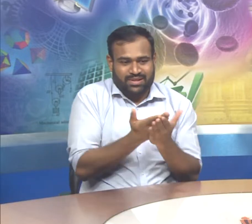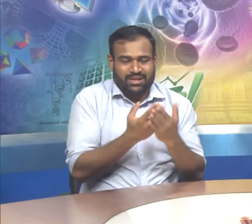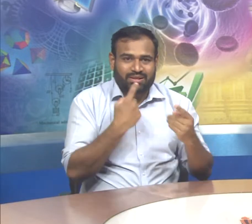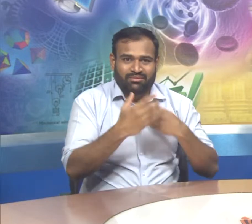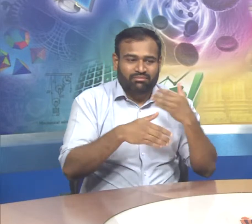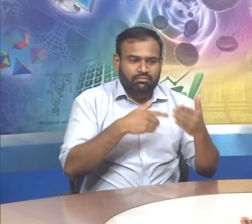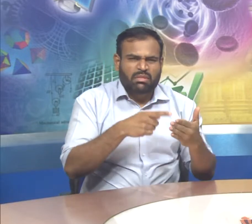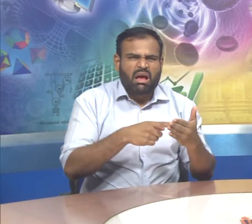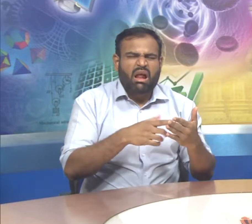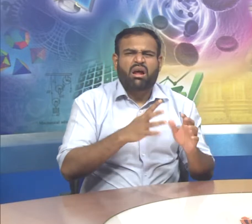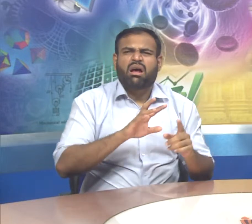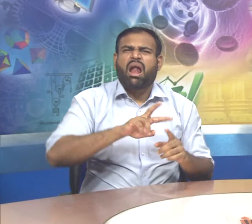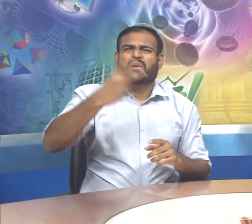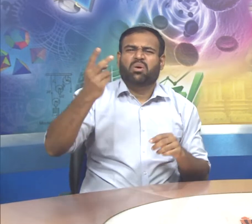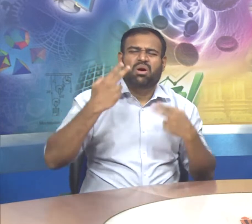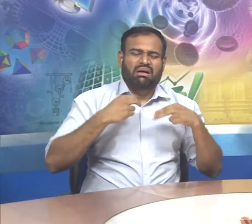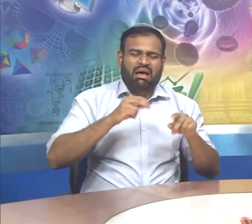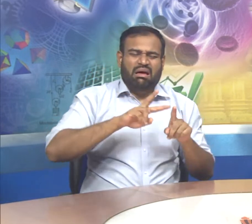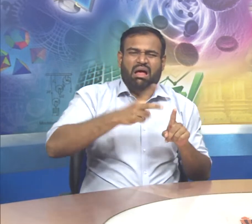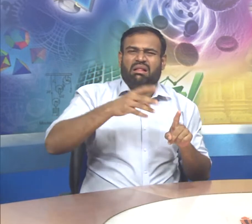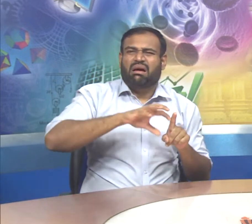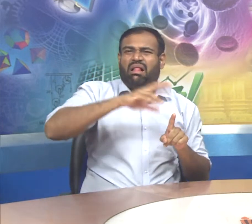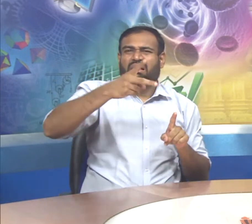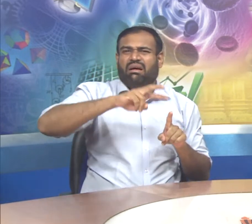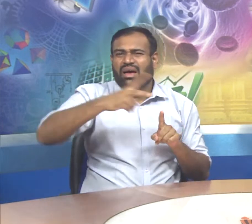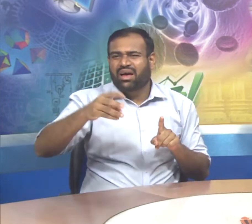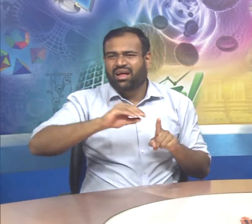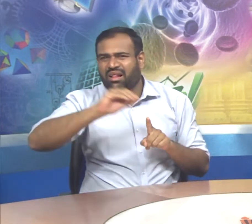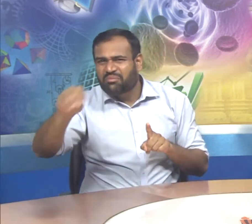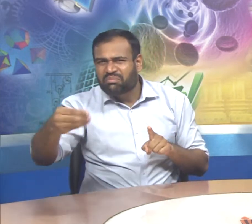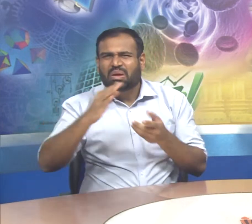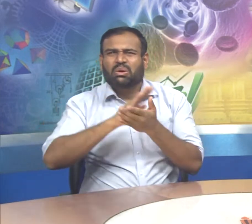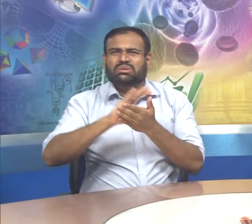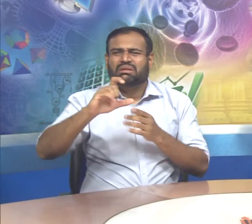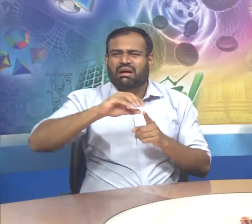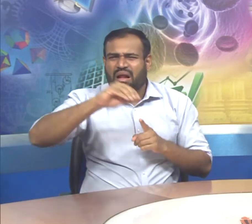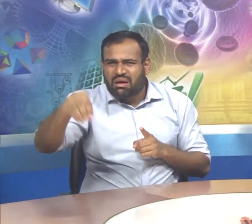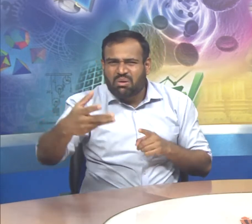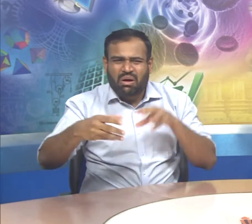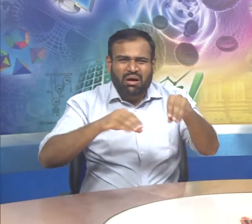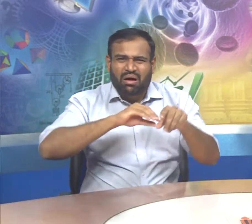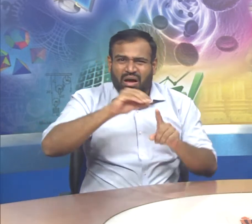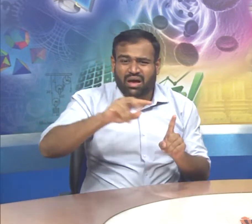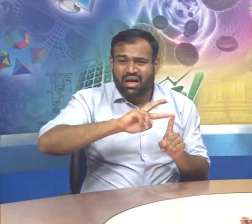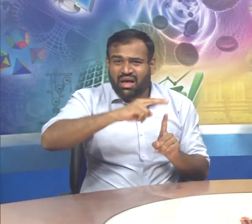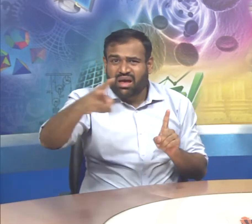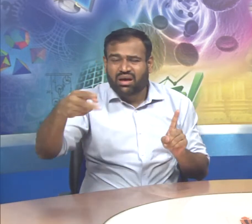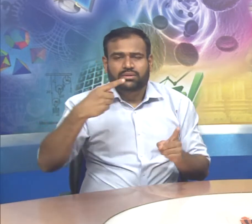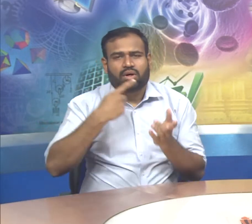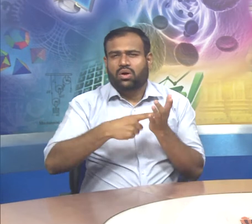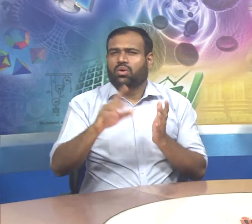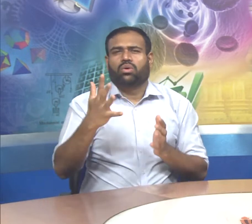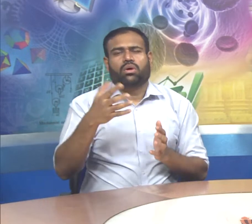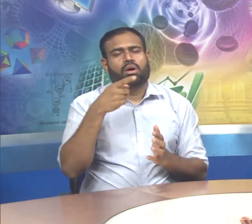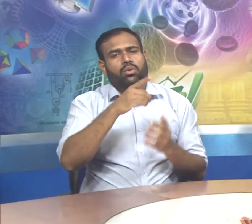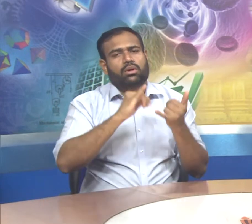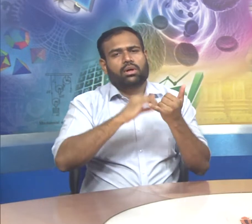It also means that such case cannot be initiated in any other